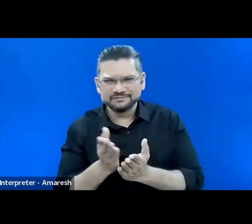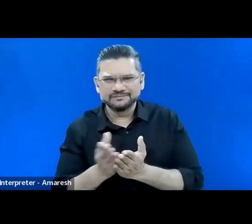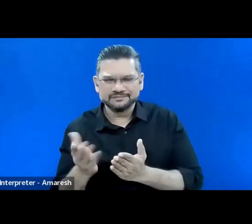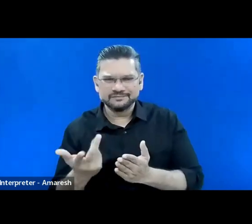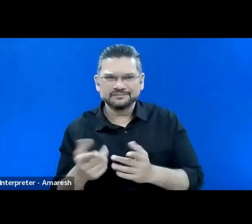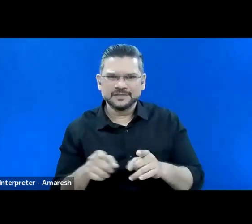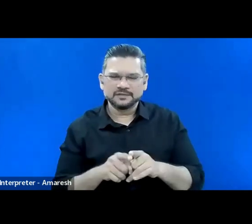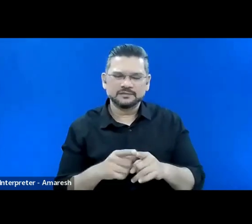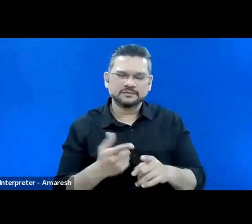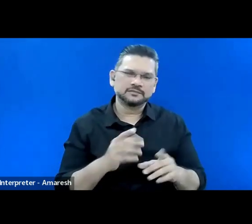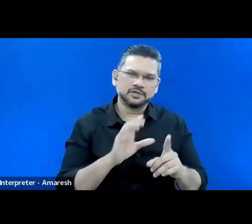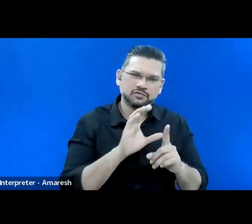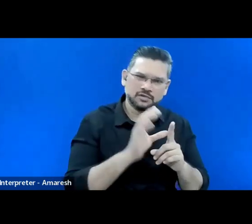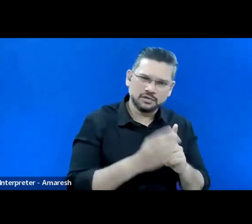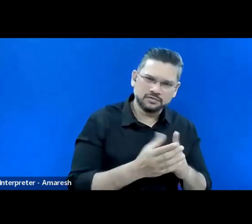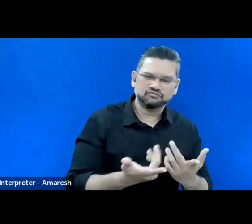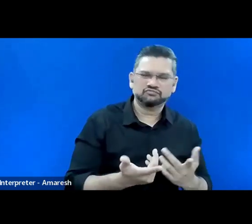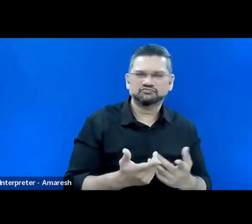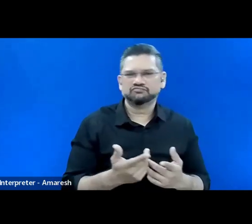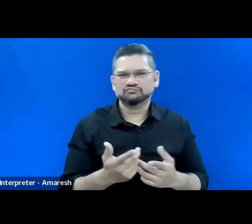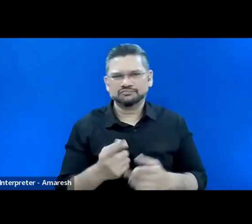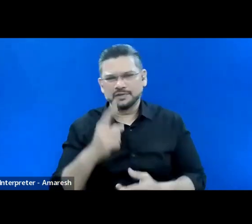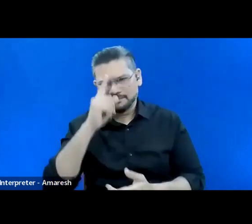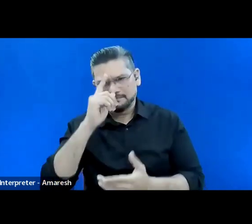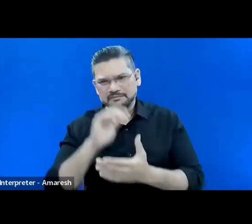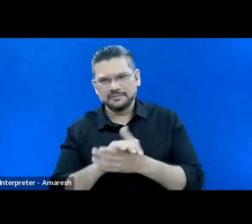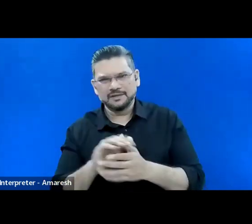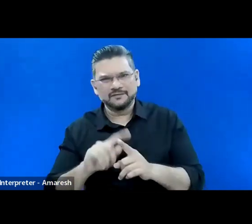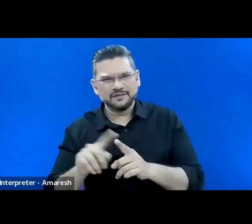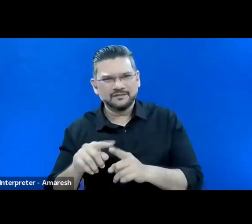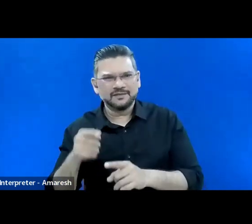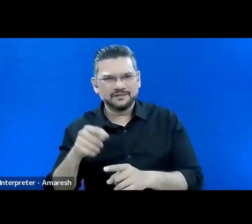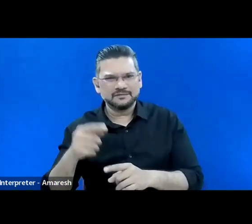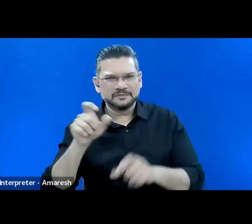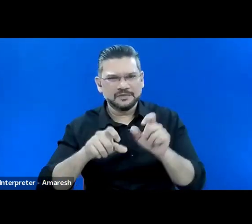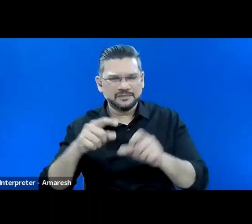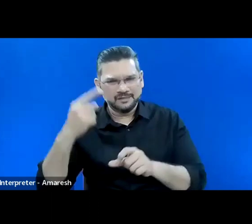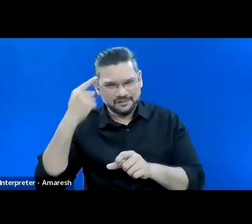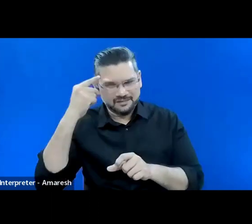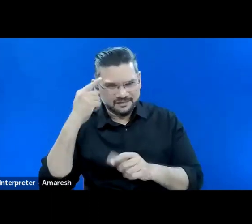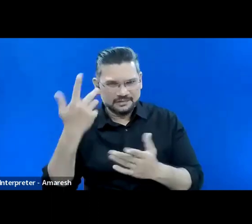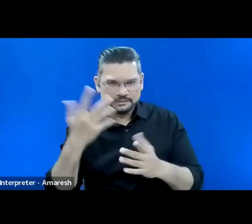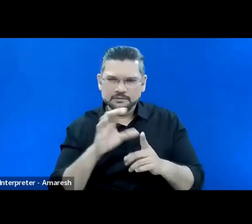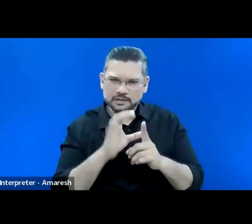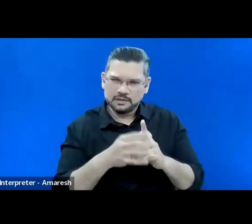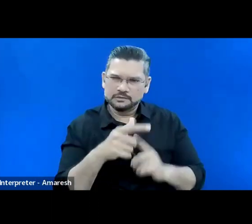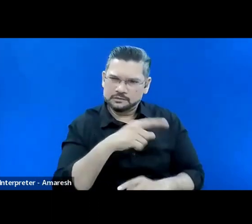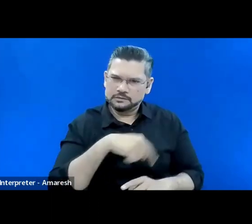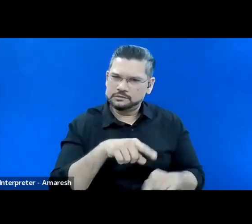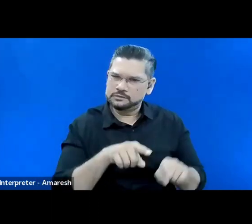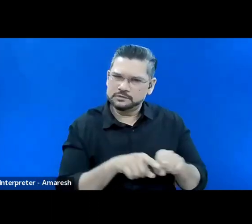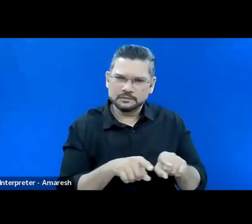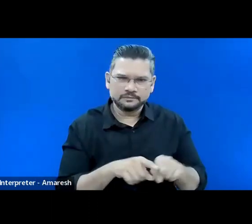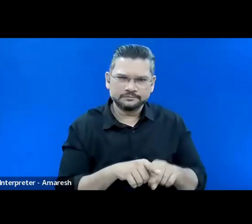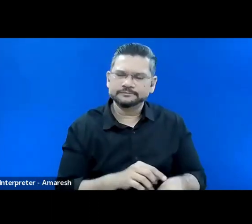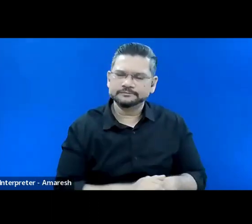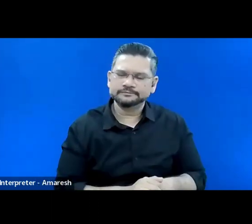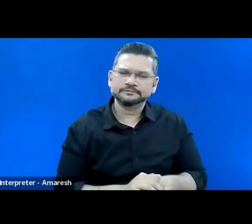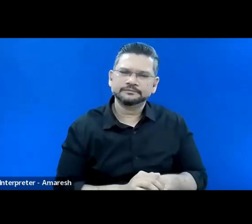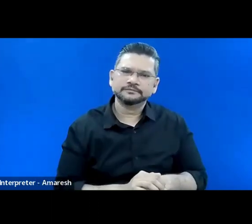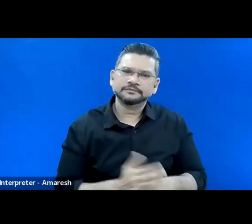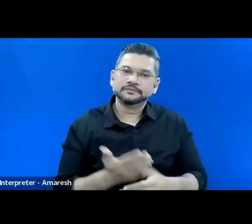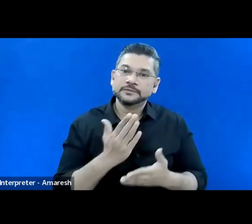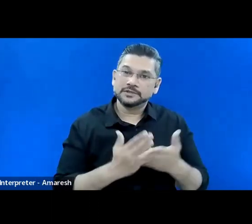from cultural beliefs, there's a lot of work, I have to say, that needs to be done on the cultural aspects as well. Because sometimes, and especially in countries